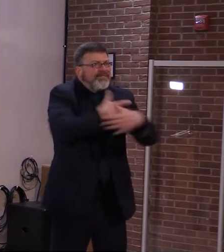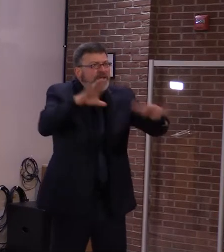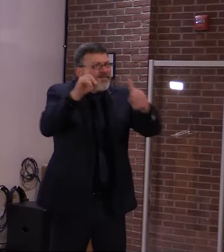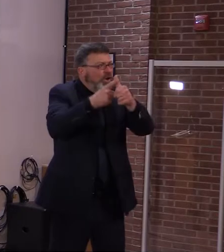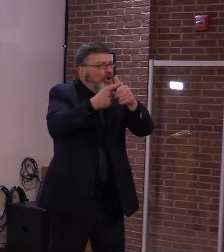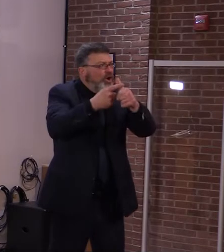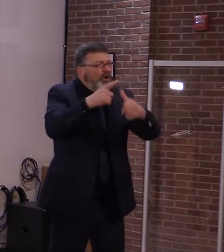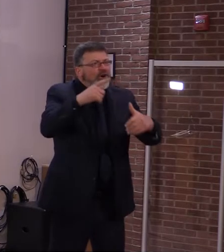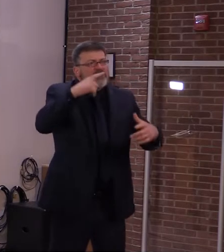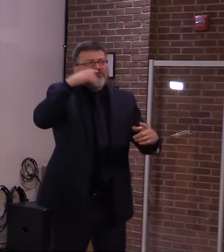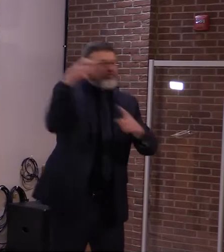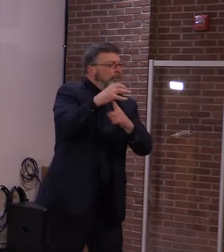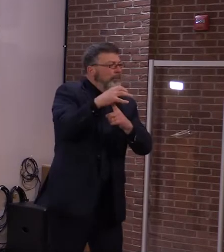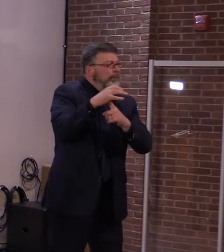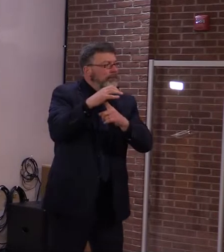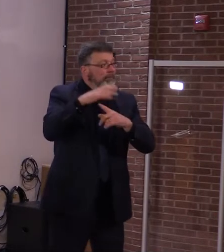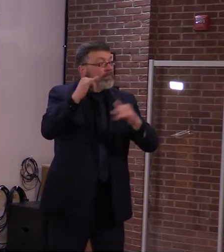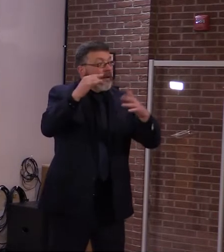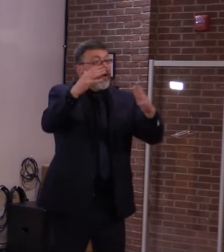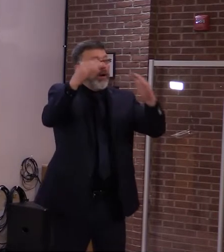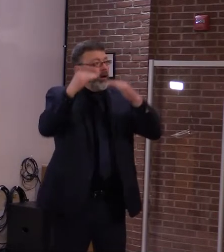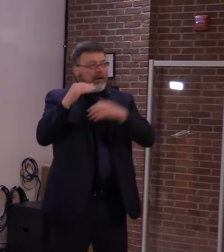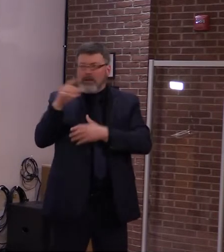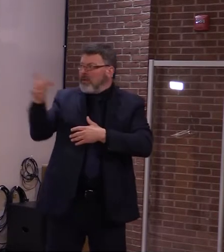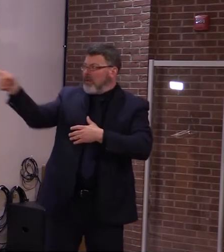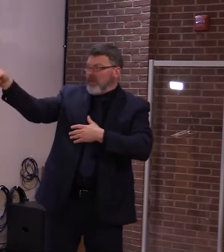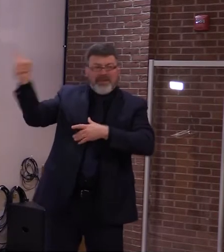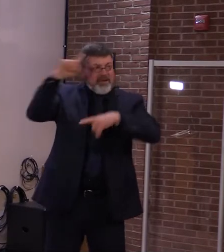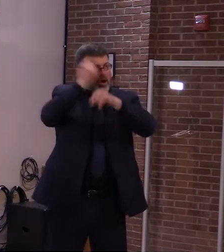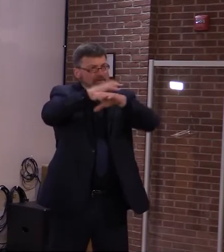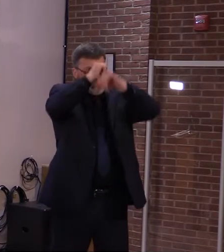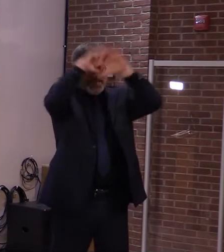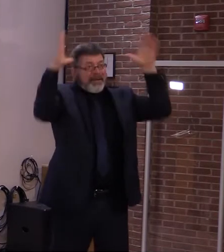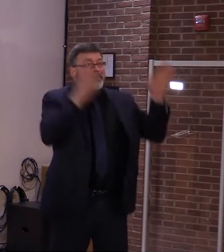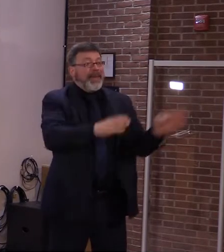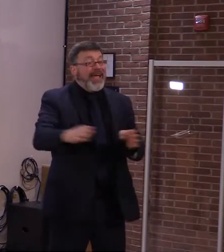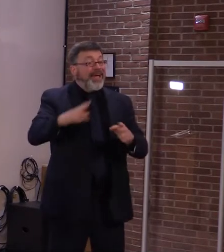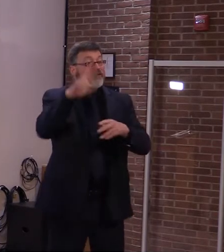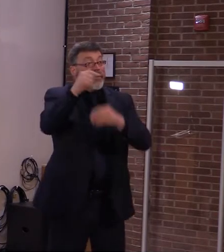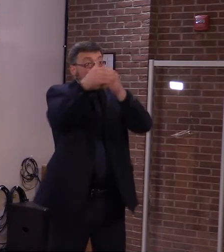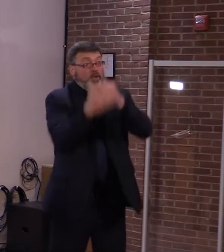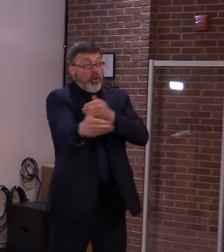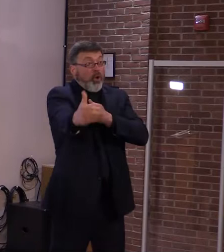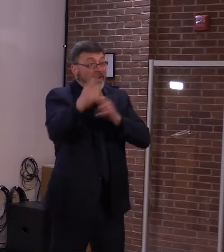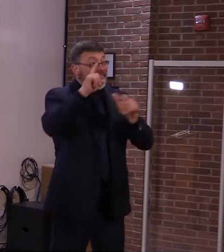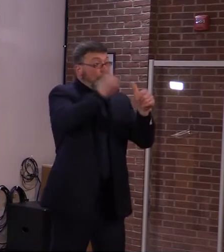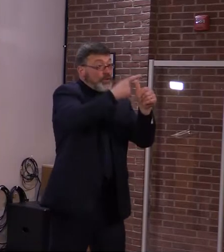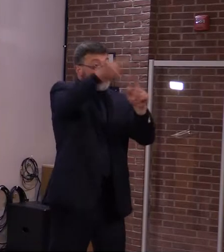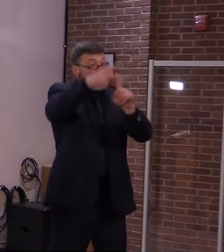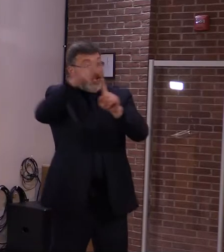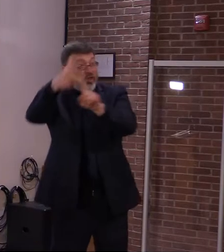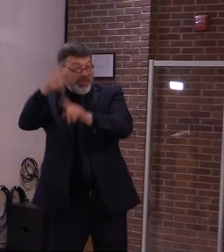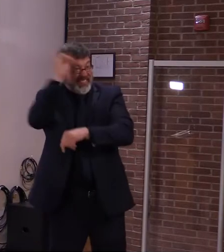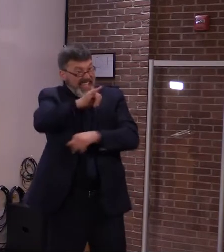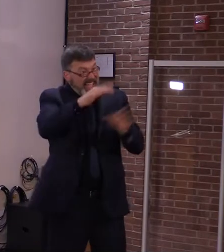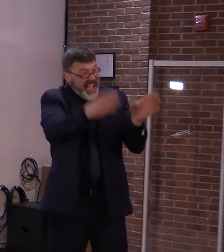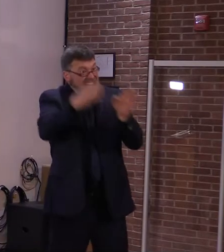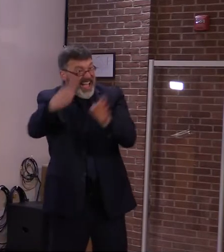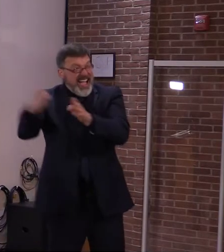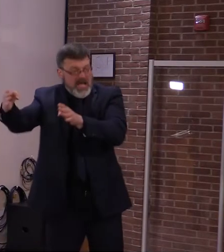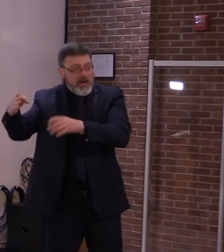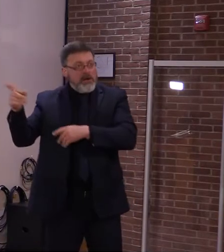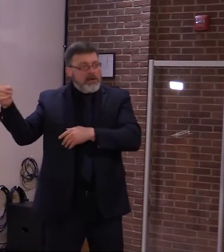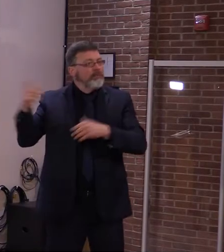Forward plan. I also want to let you know that on April 29th, we will open registration to